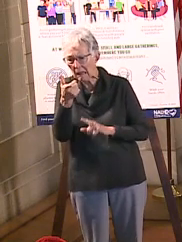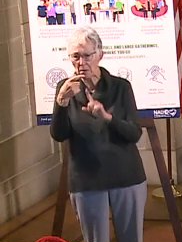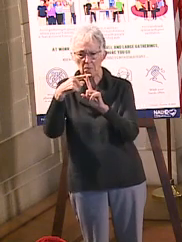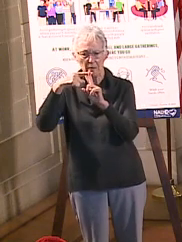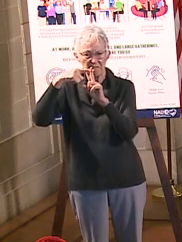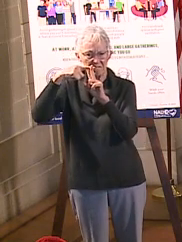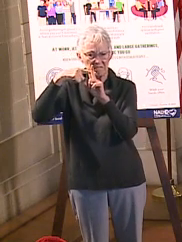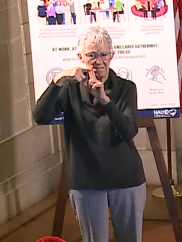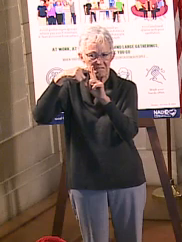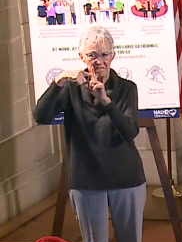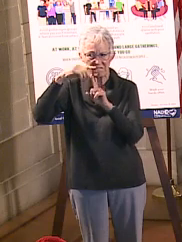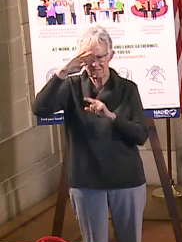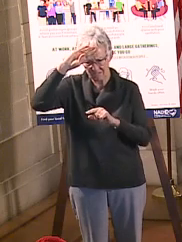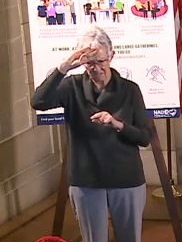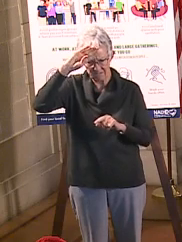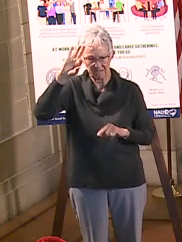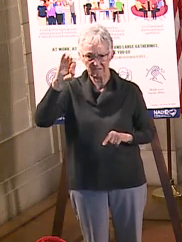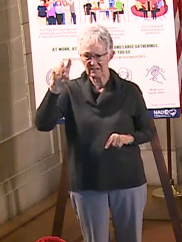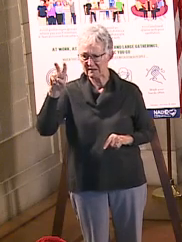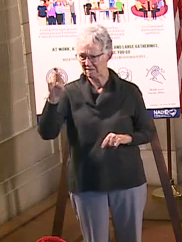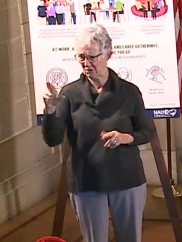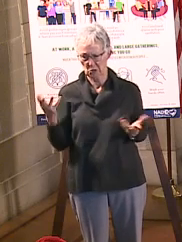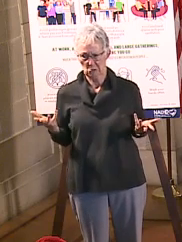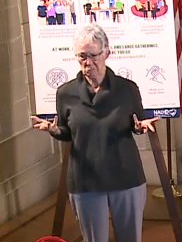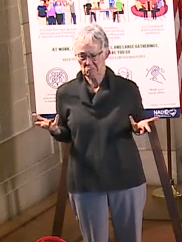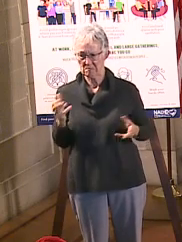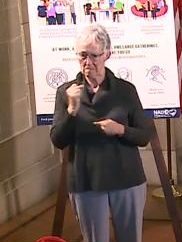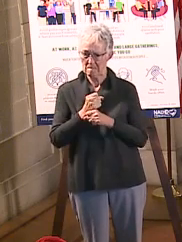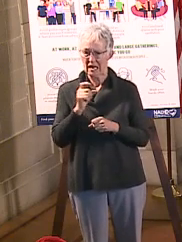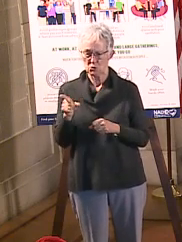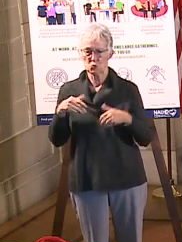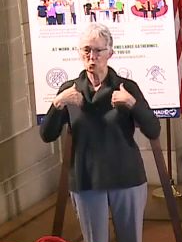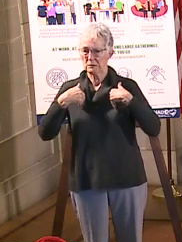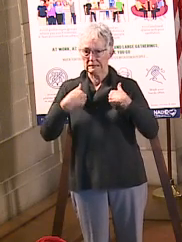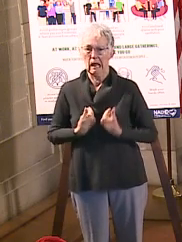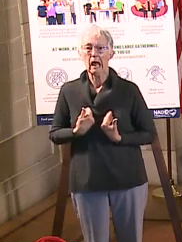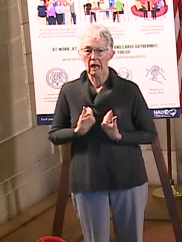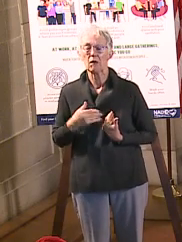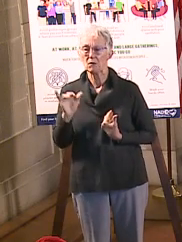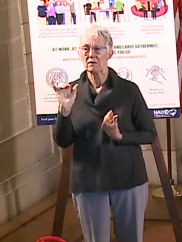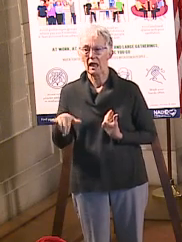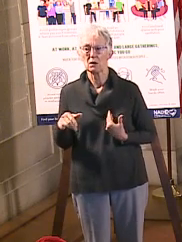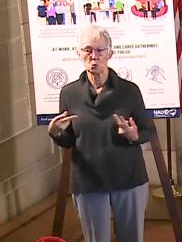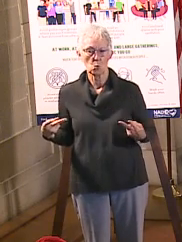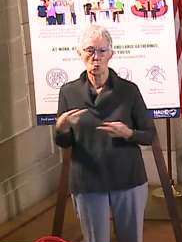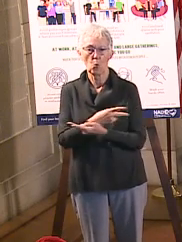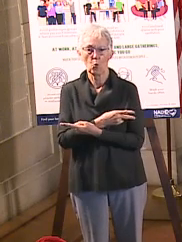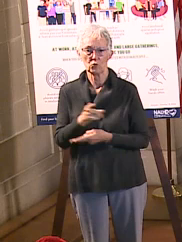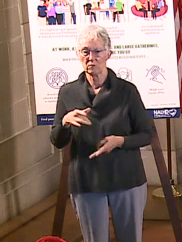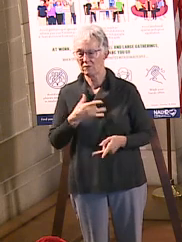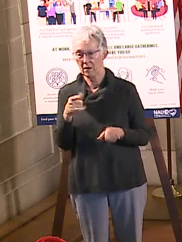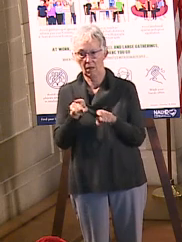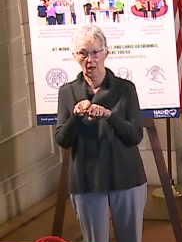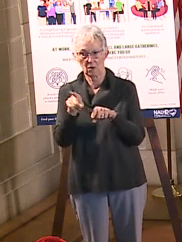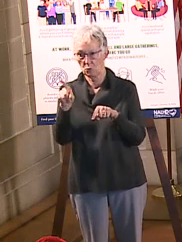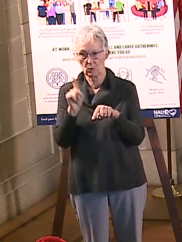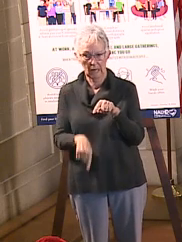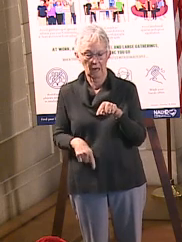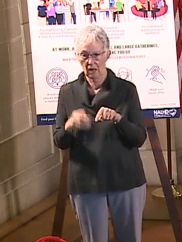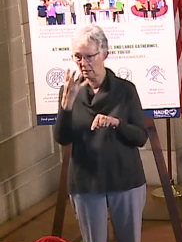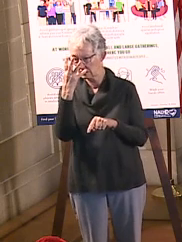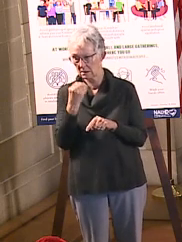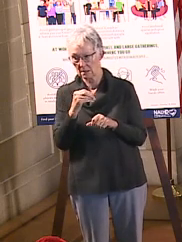but it really just makes you tired more than anything. You just can't get enough sleep, and your body's